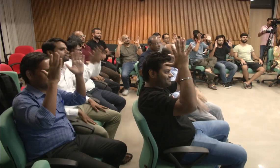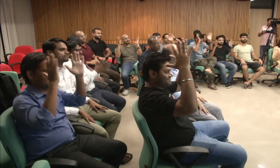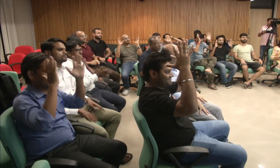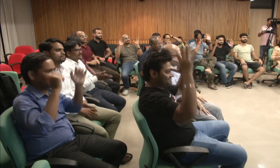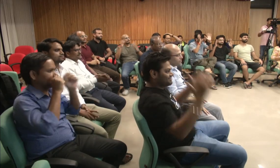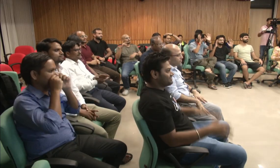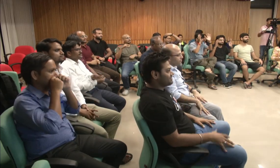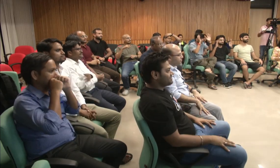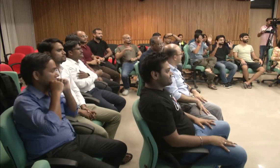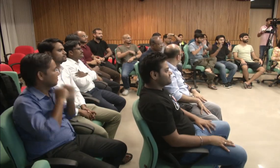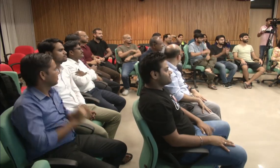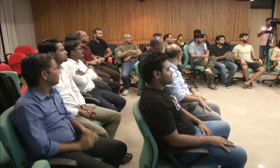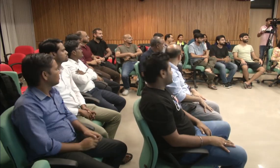Sign for advocate.